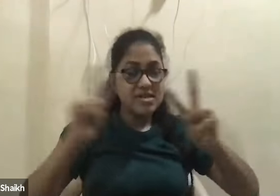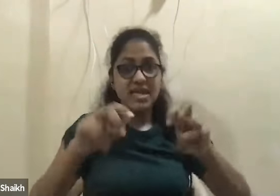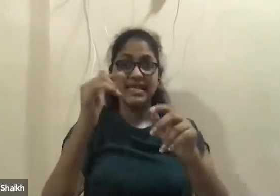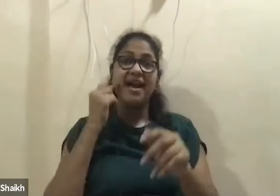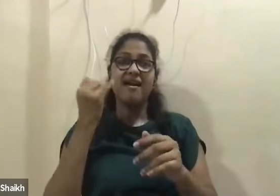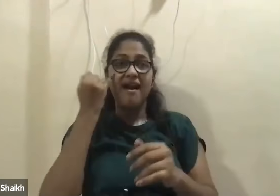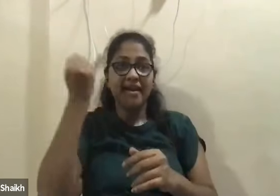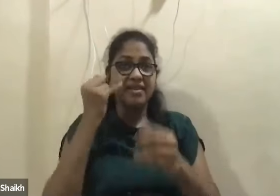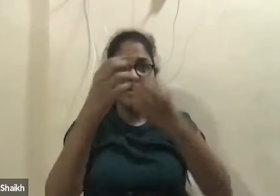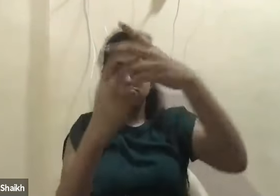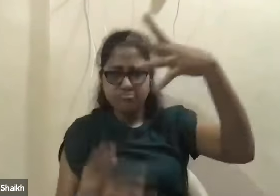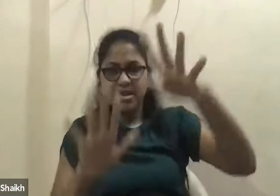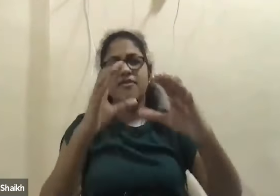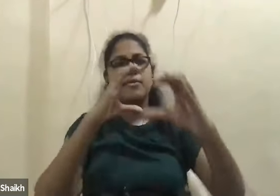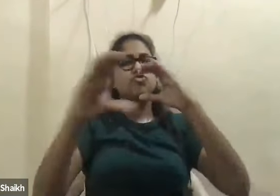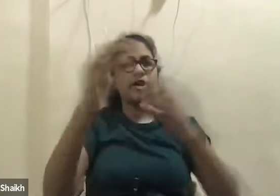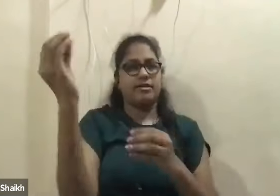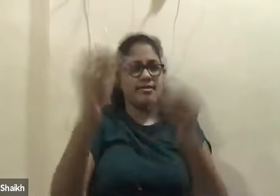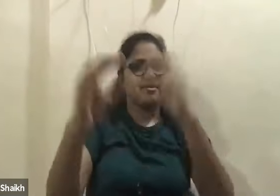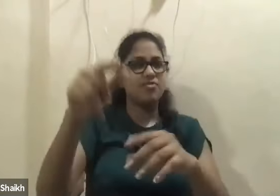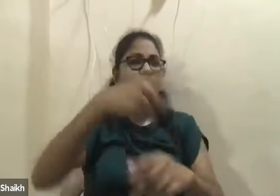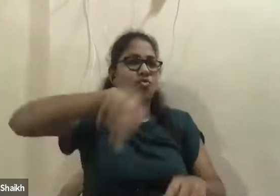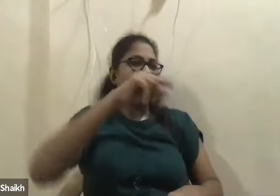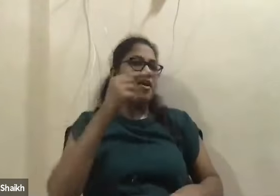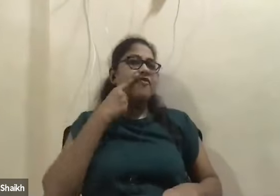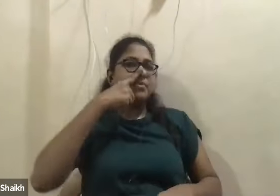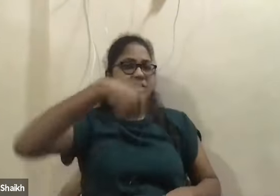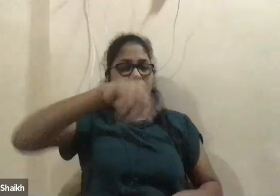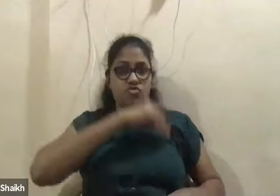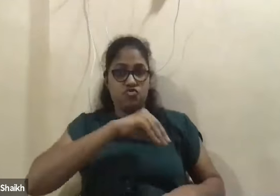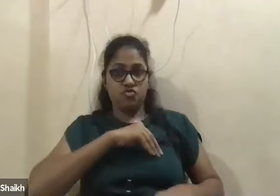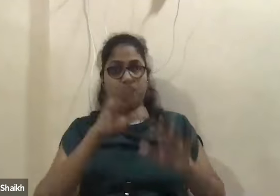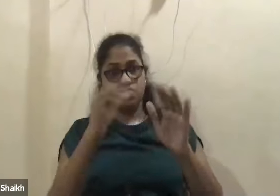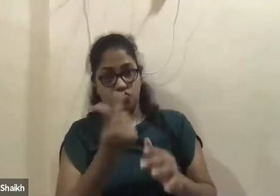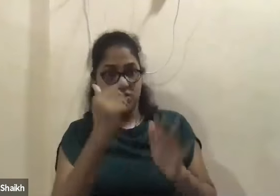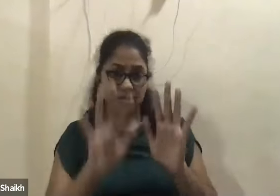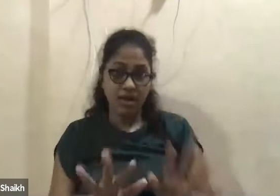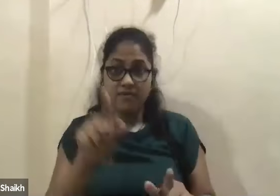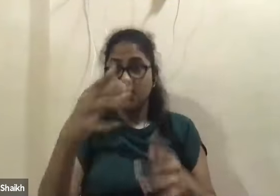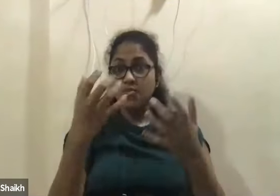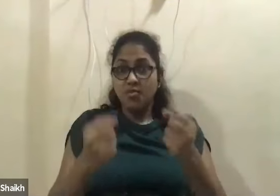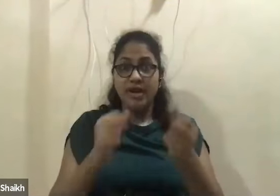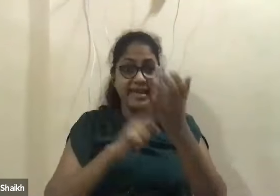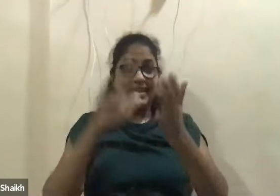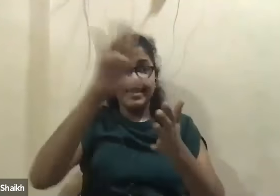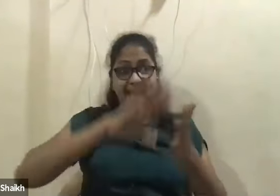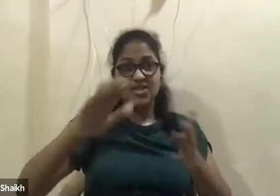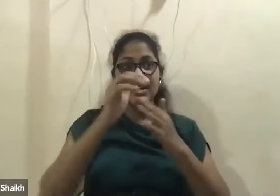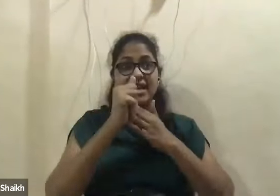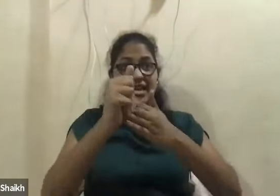in the chat box below. Sure. So I could not cover appointment of guardian under National Trust Act. So what I'll do is I'll just post the links that will